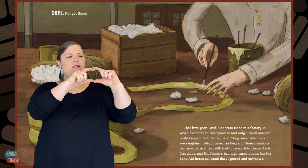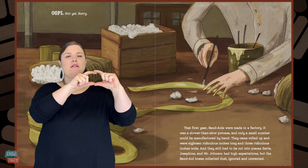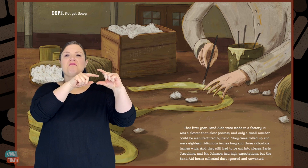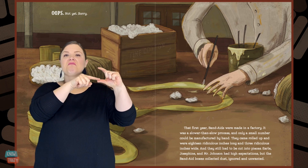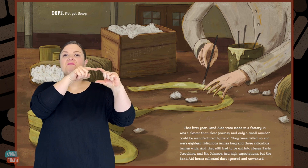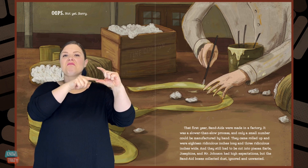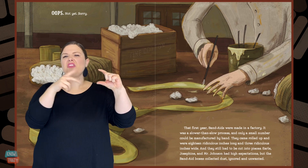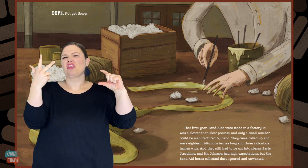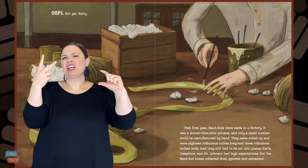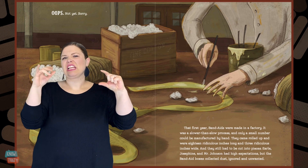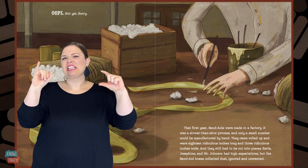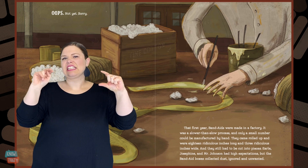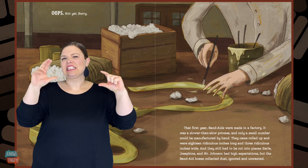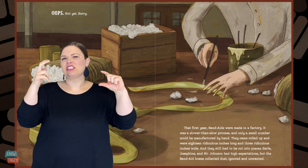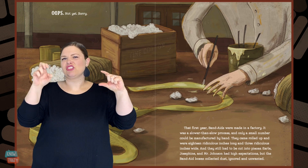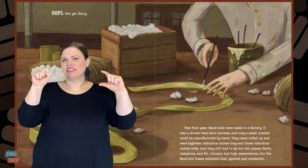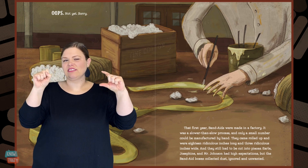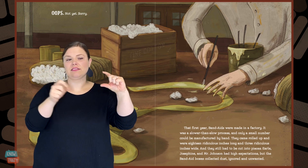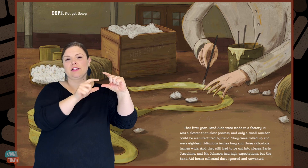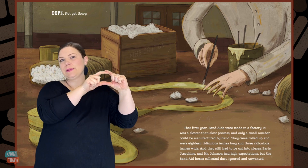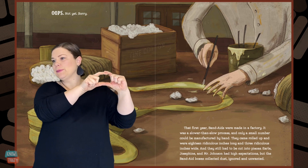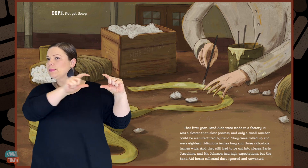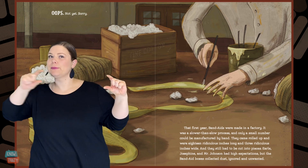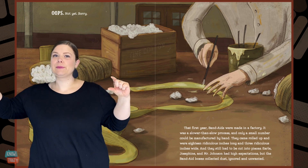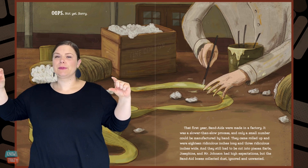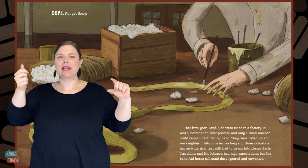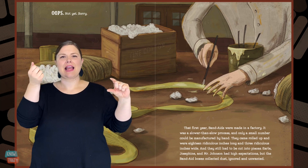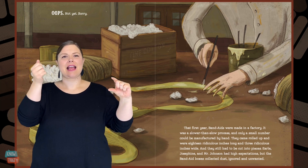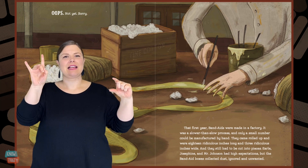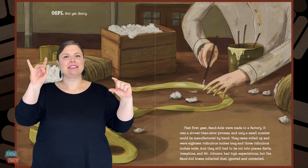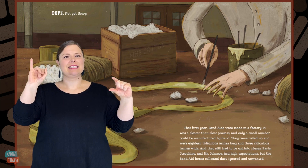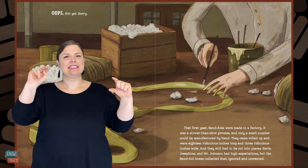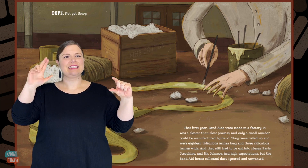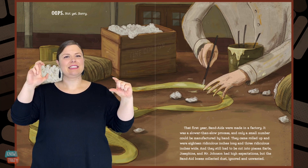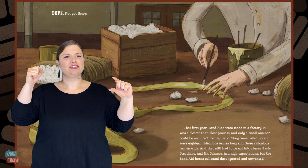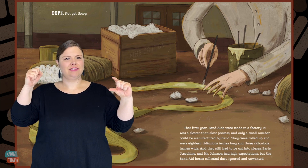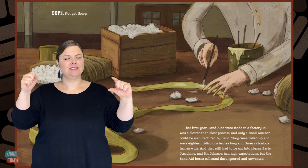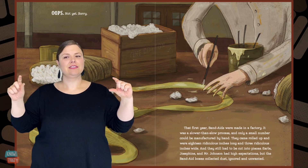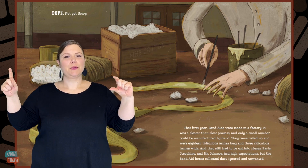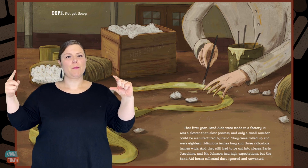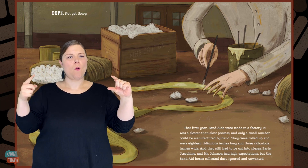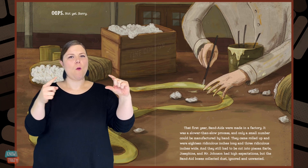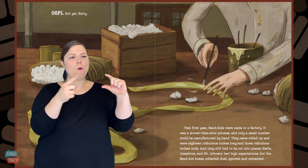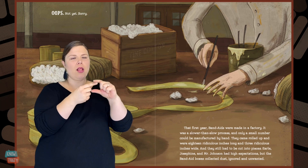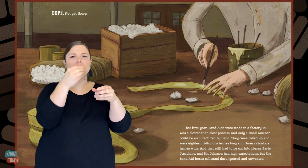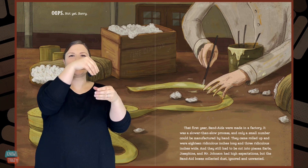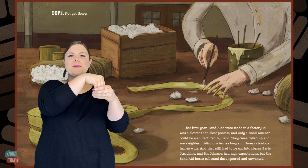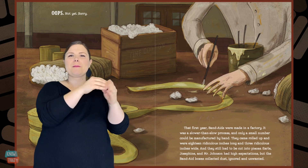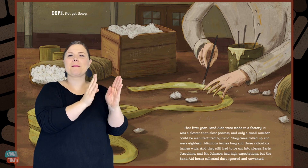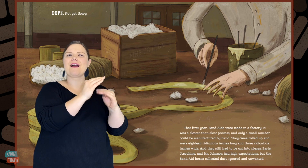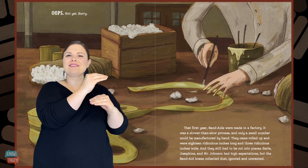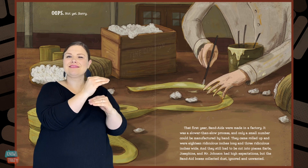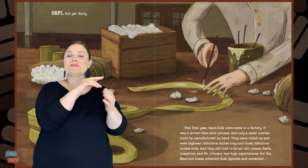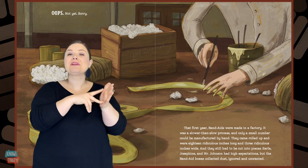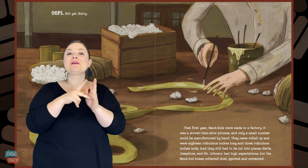ridiculous inches long and 3 ridiculous inches wide. And they still had to be cut